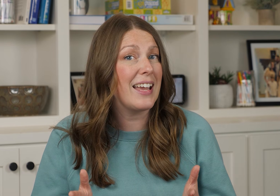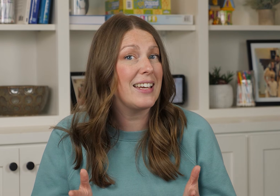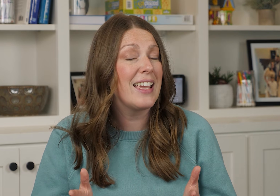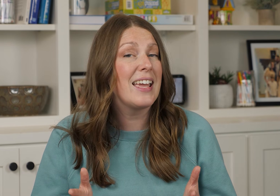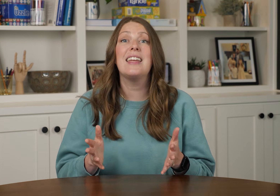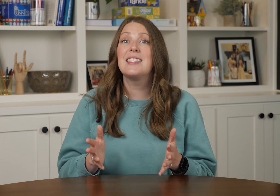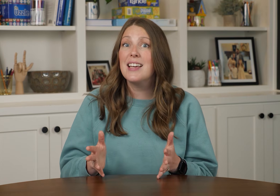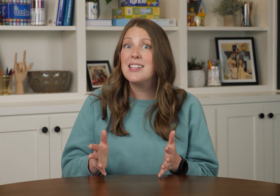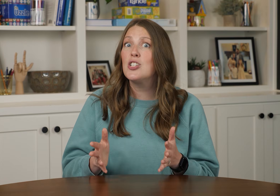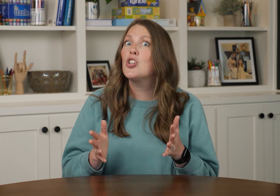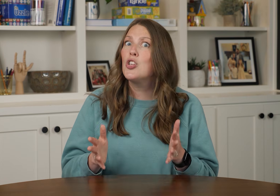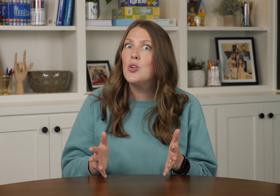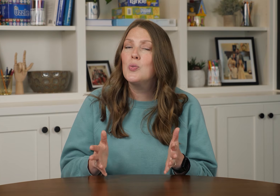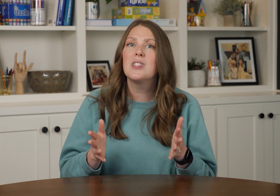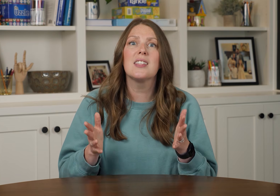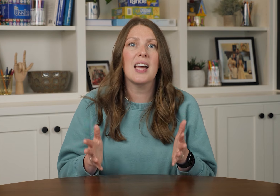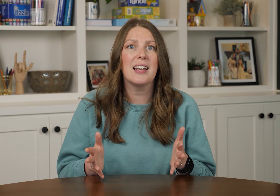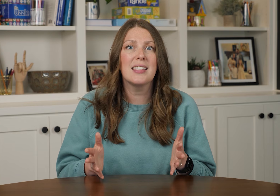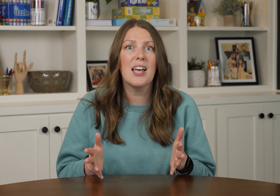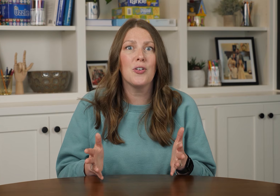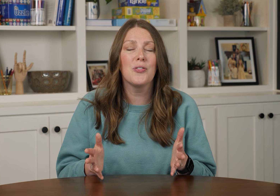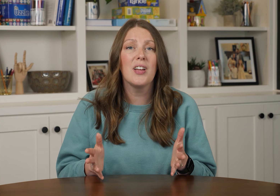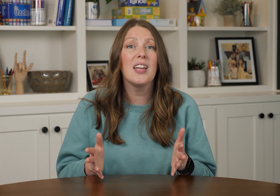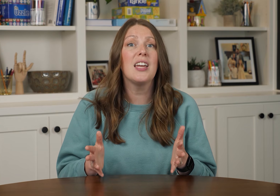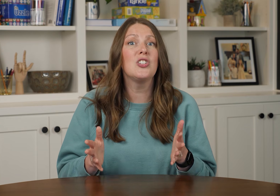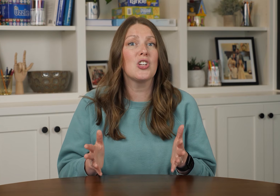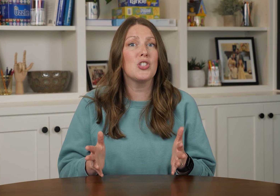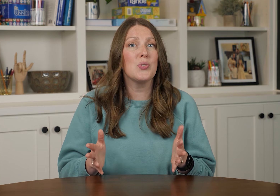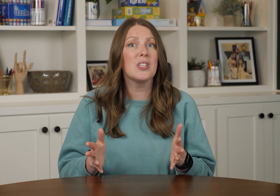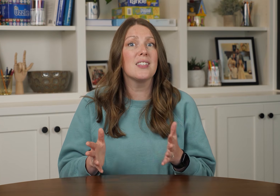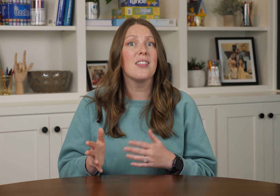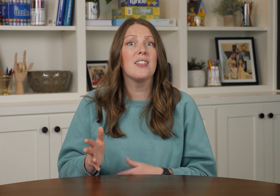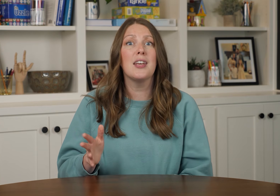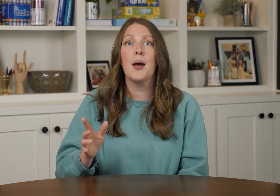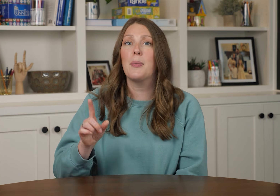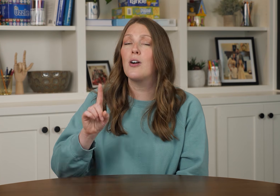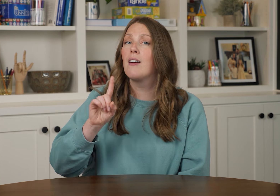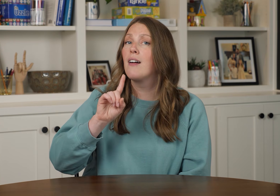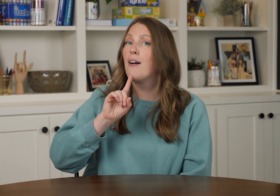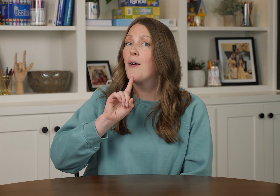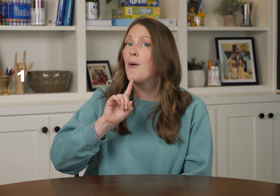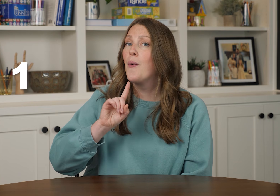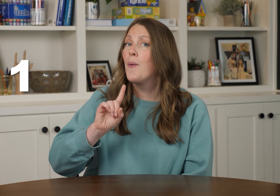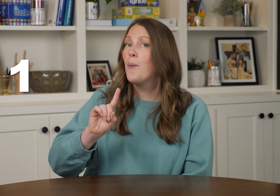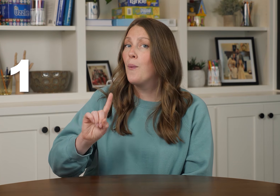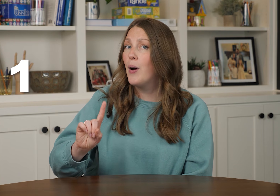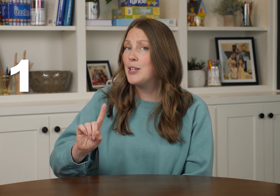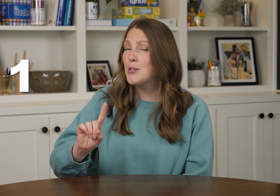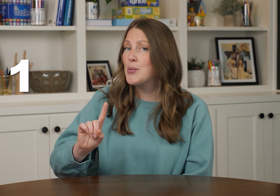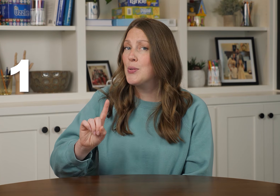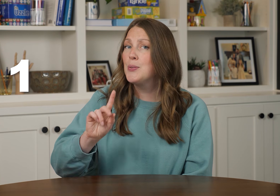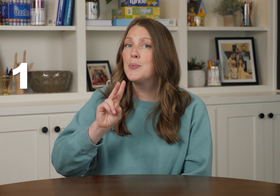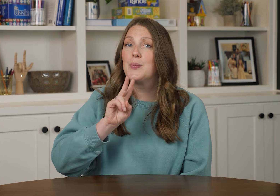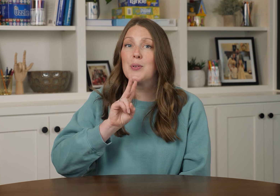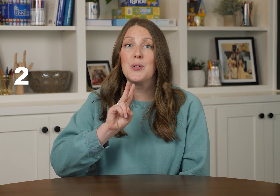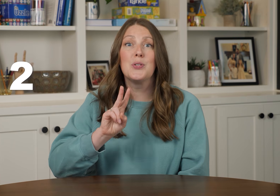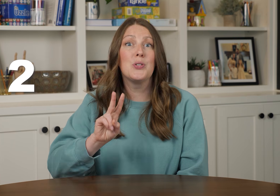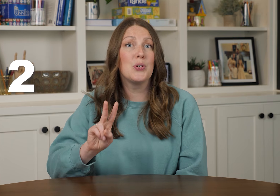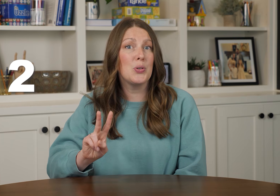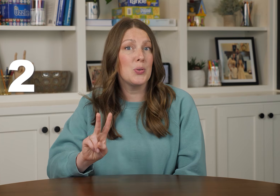sign, it doesn't use the sign itself. It just uses the number. 1 years old, 2